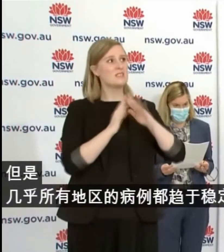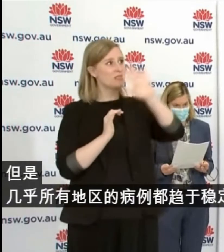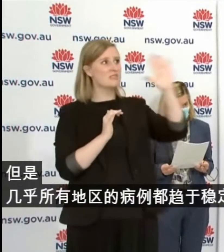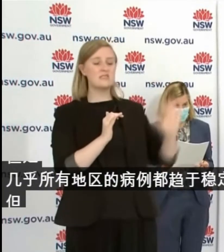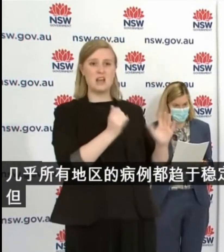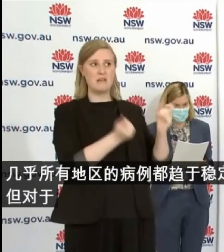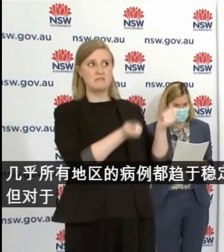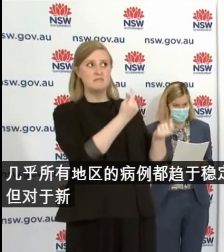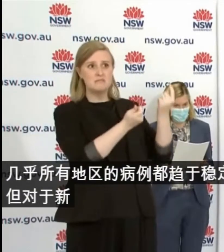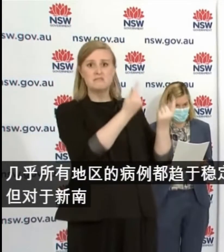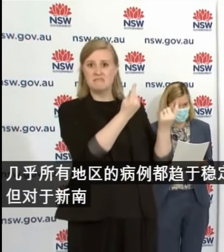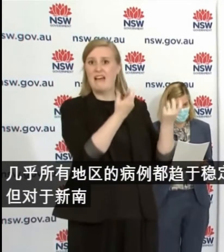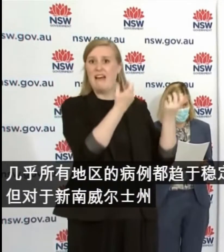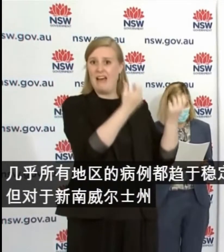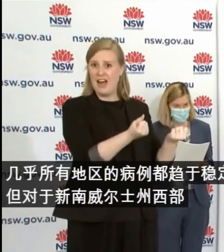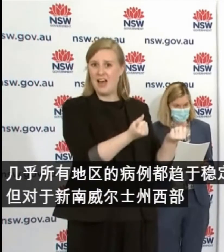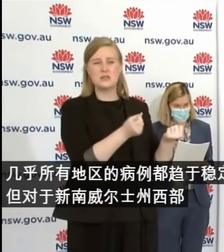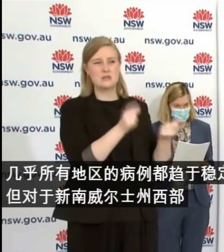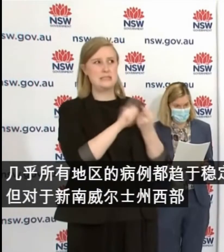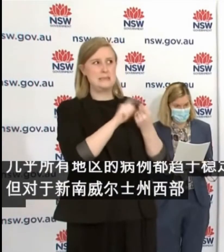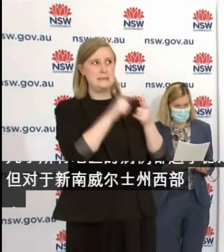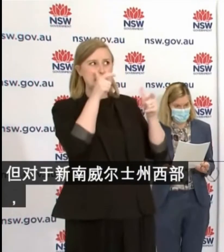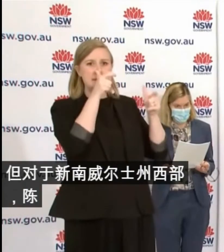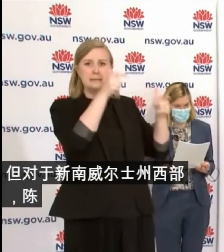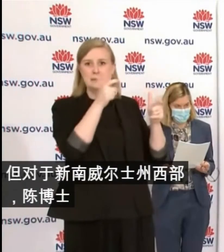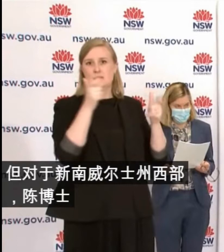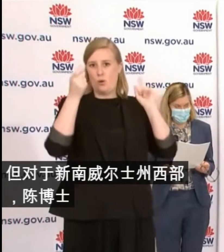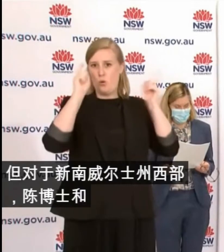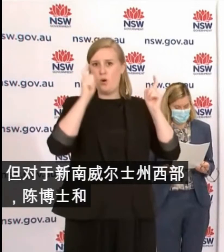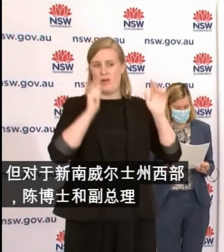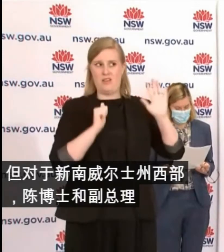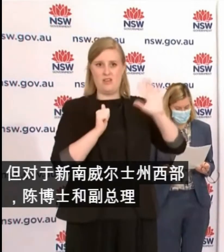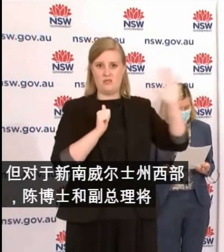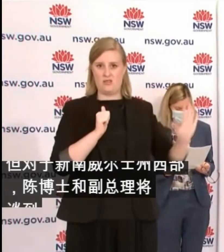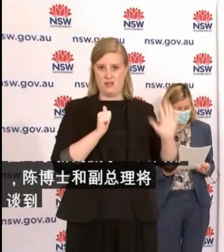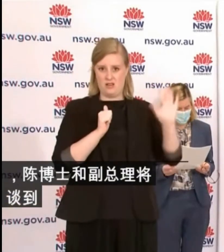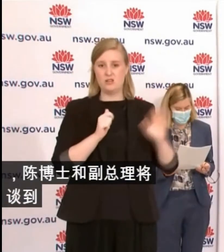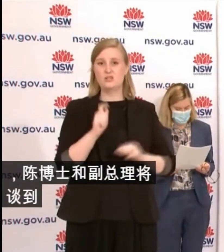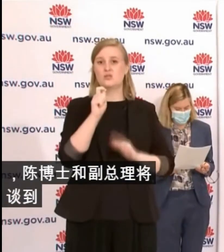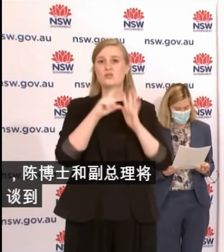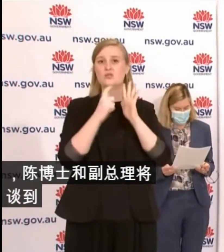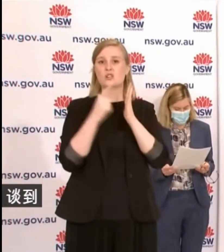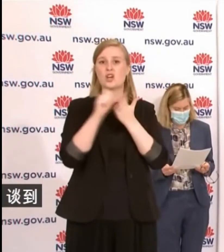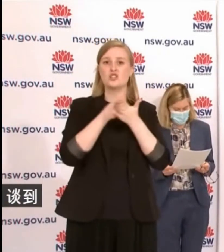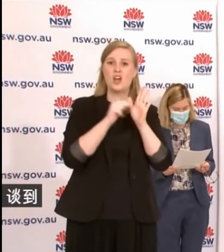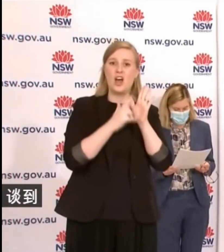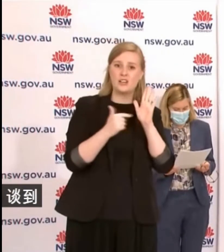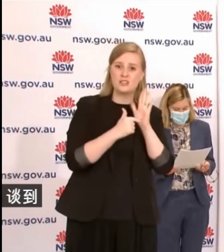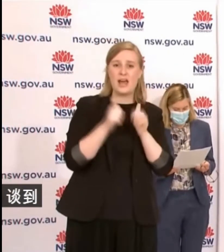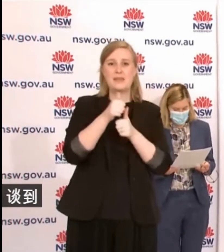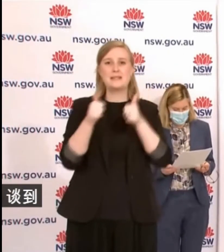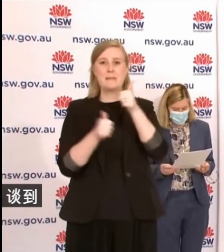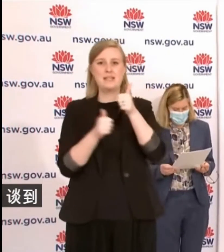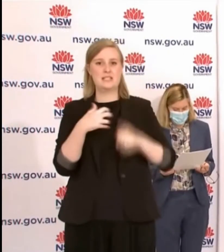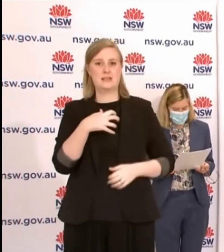much across the regions, but for Western New South Wales, and Dr. Chant and the Deputy Premier will speak about that, and we're obviously